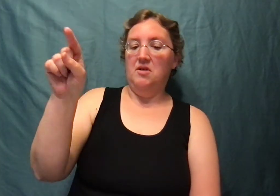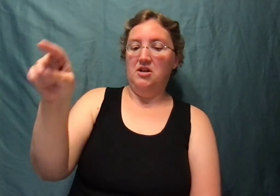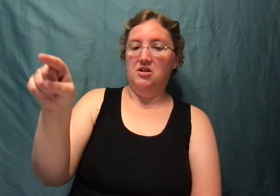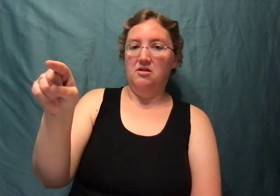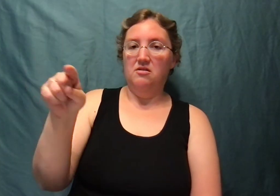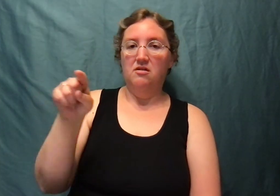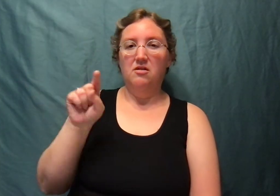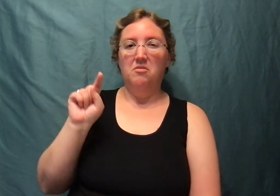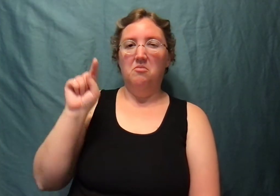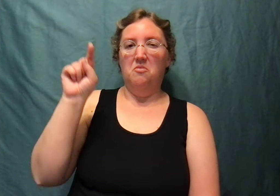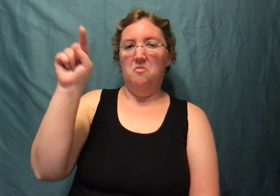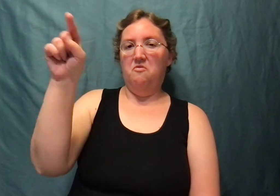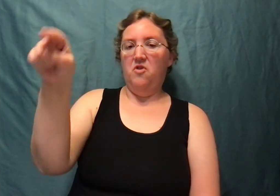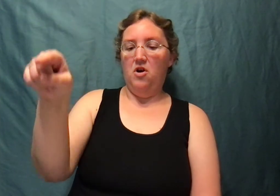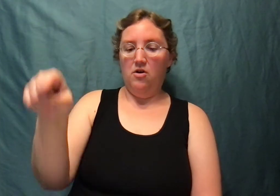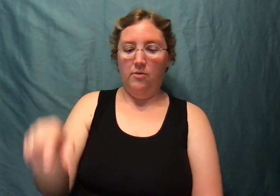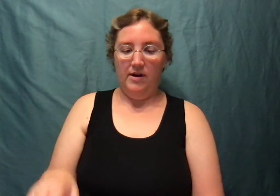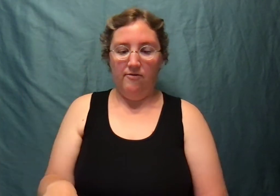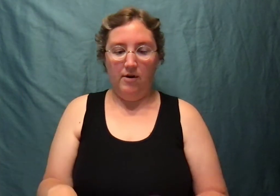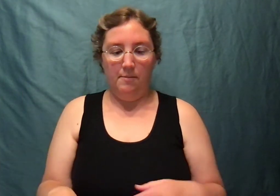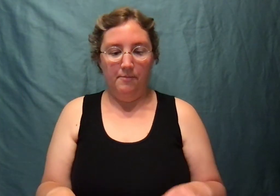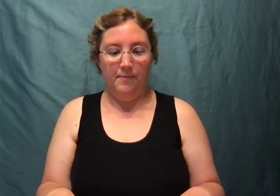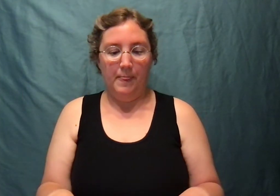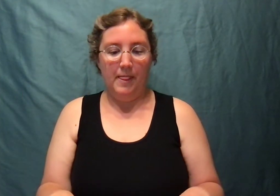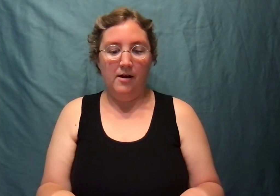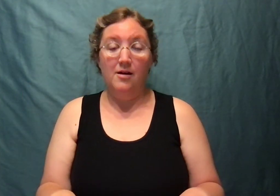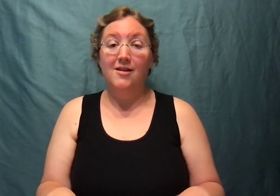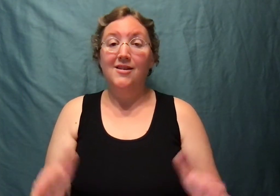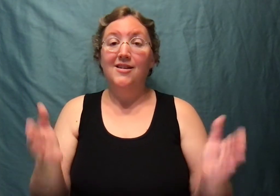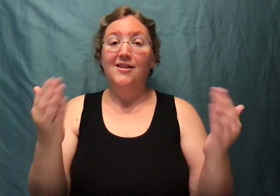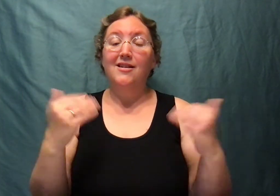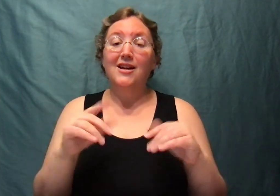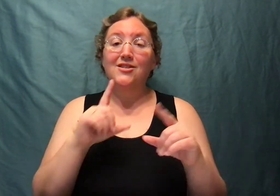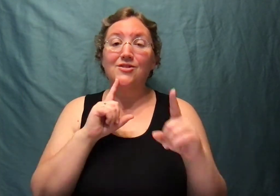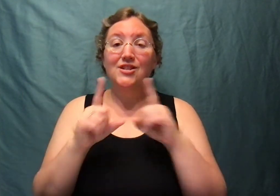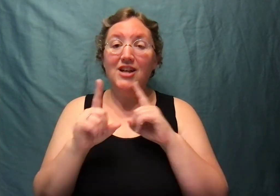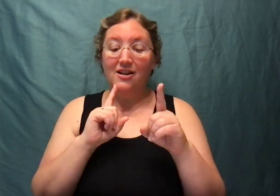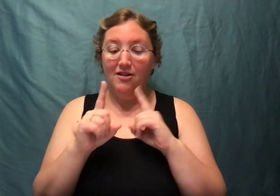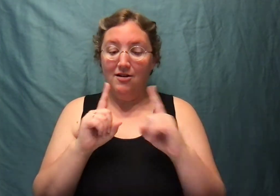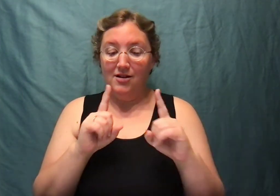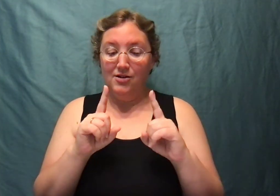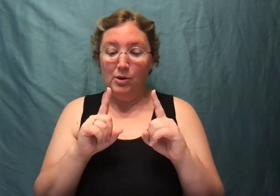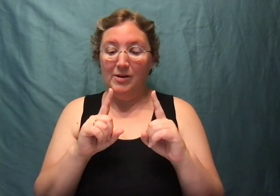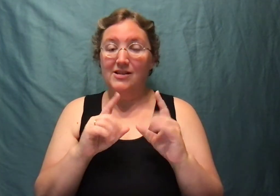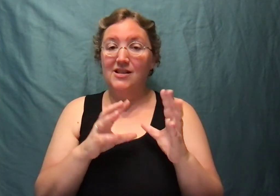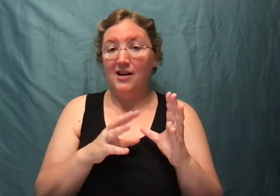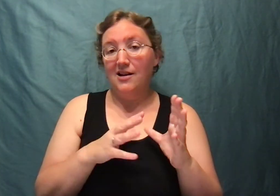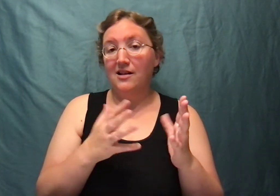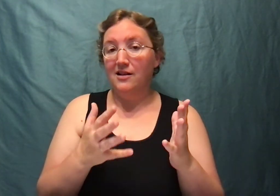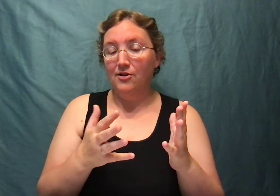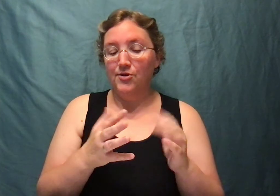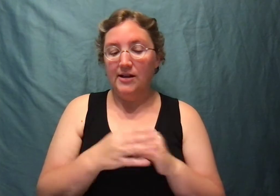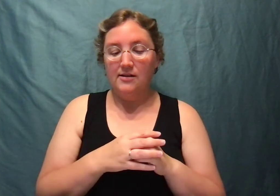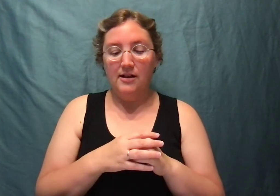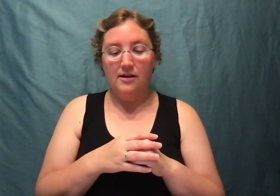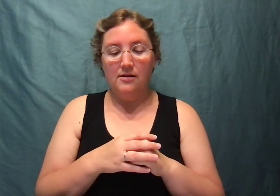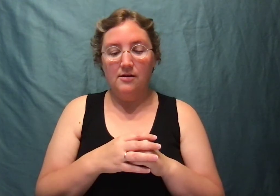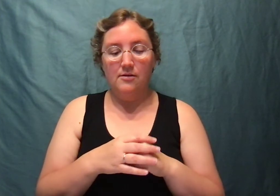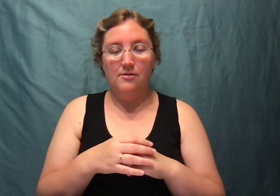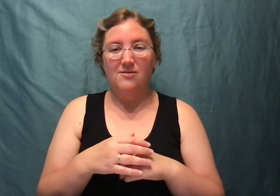direction. Far away from. Next there's a dialogue, so I'm going to sign it and then I'll translate it in